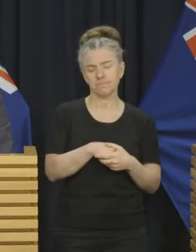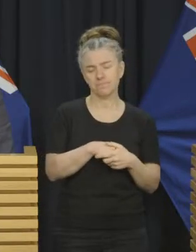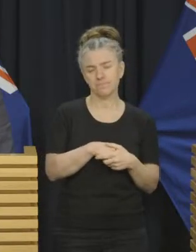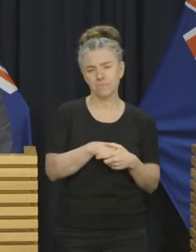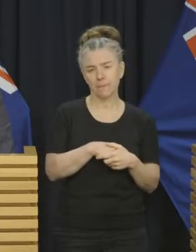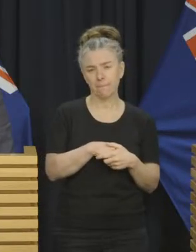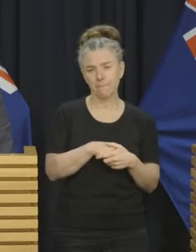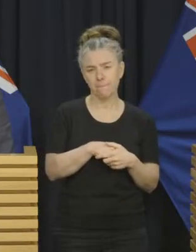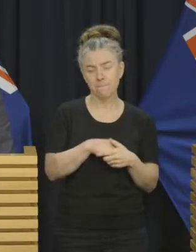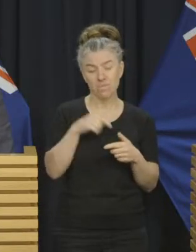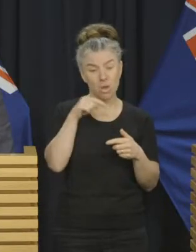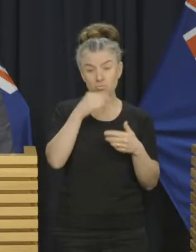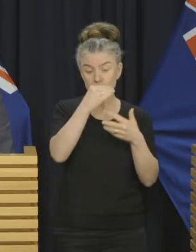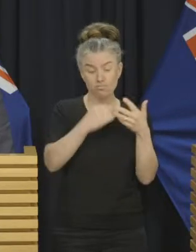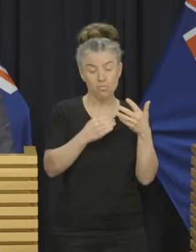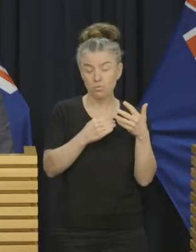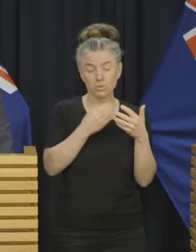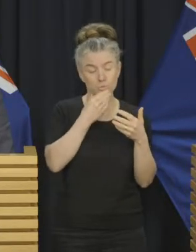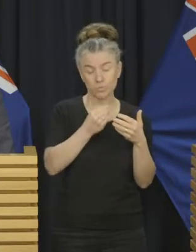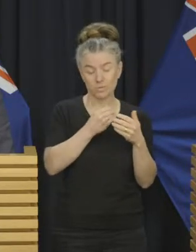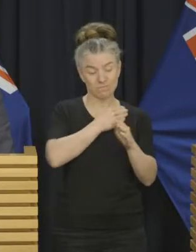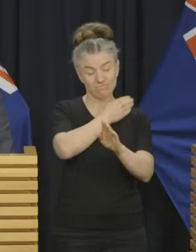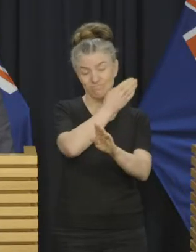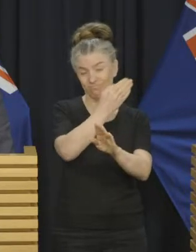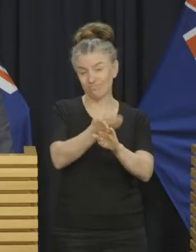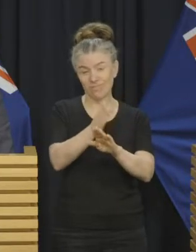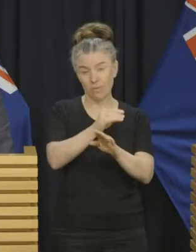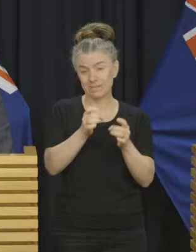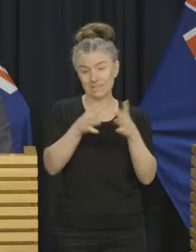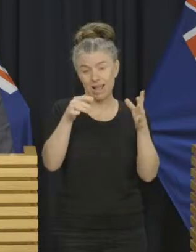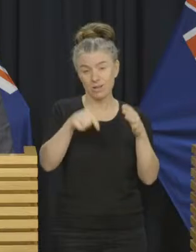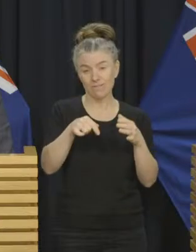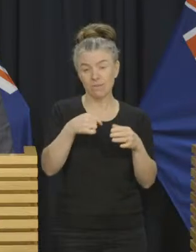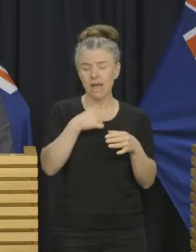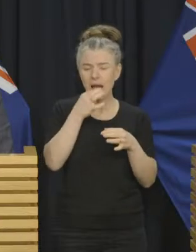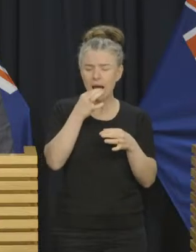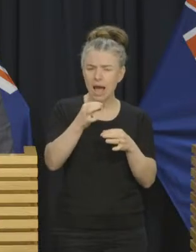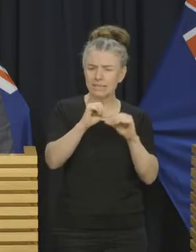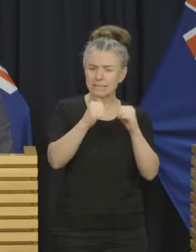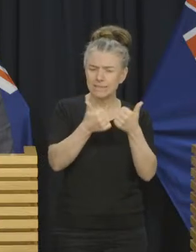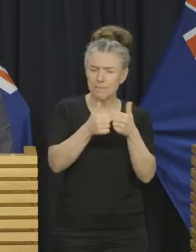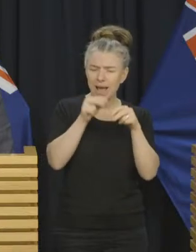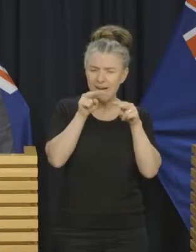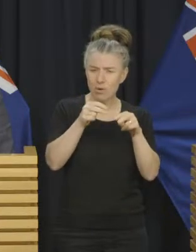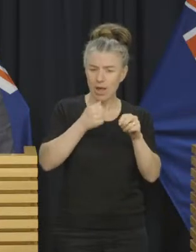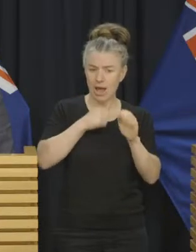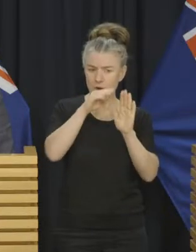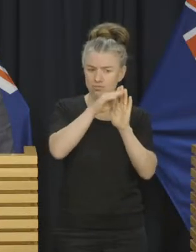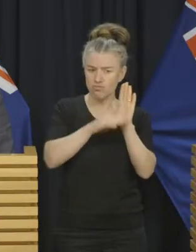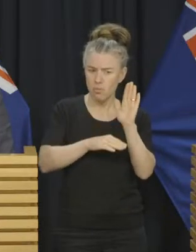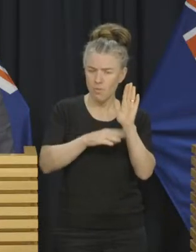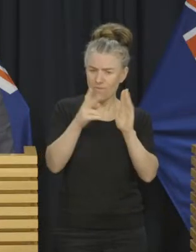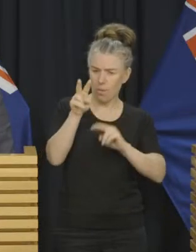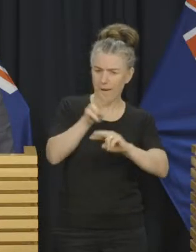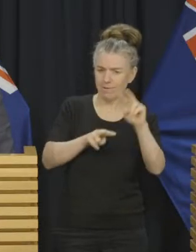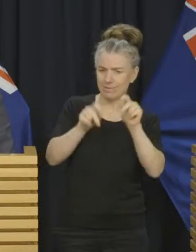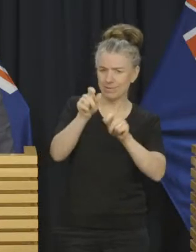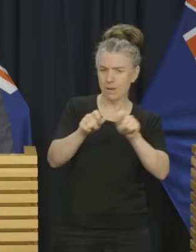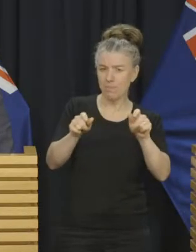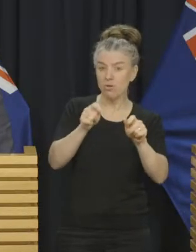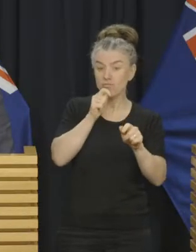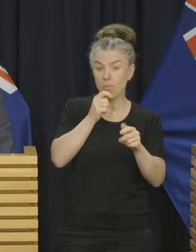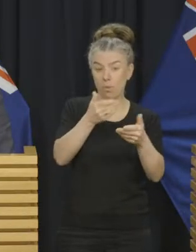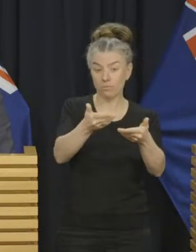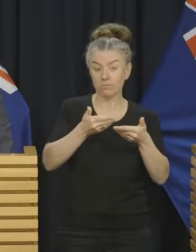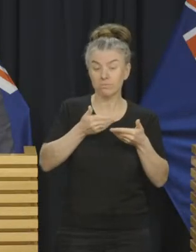same criteria we've applied right from the start. In fact, I asked our team to have a look at those criteria, and I got a report